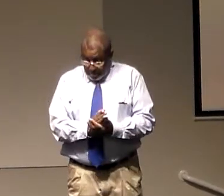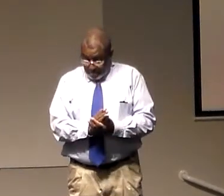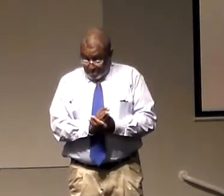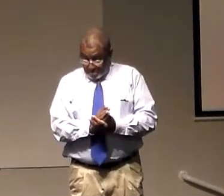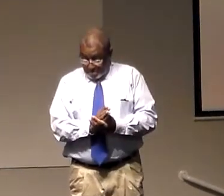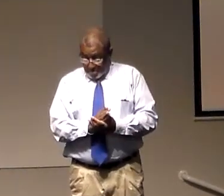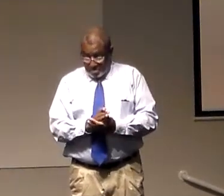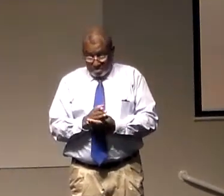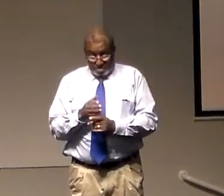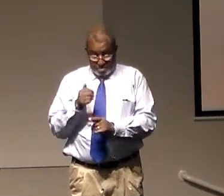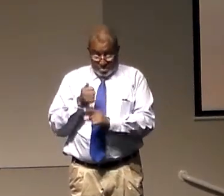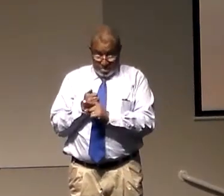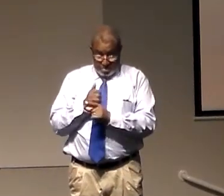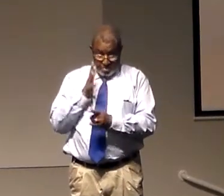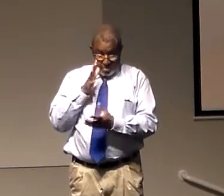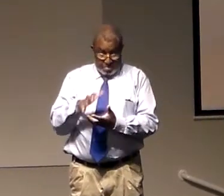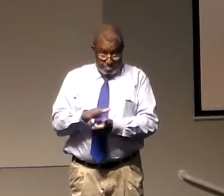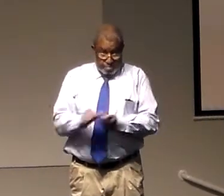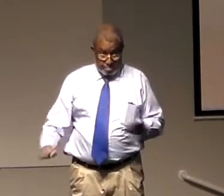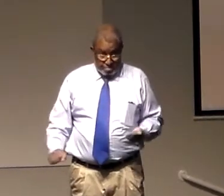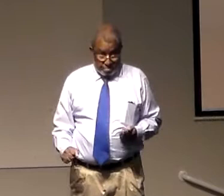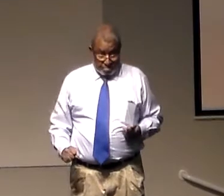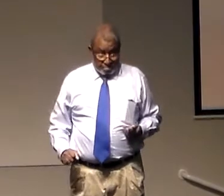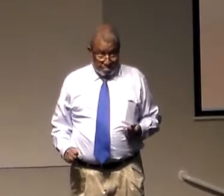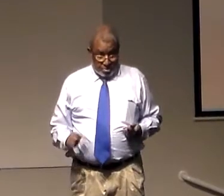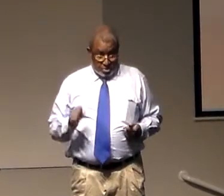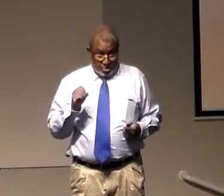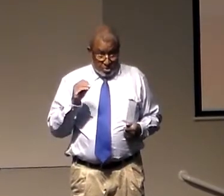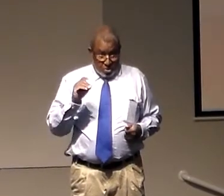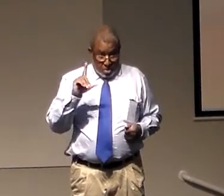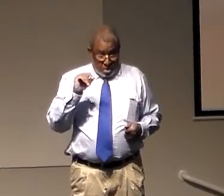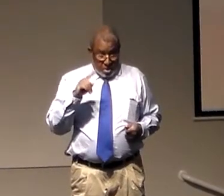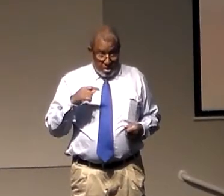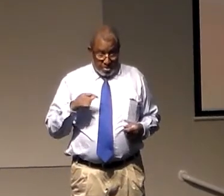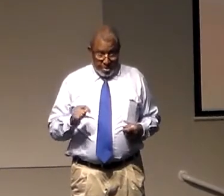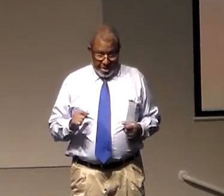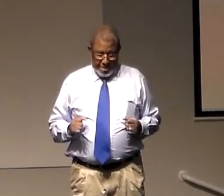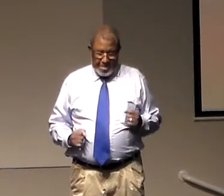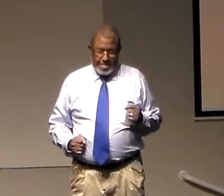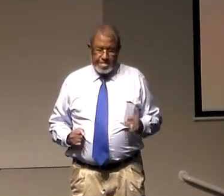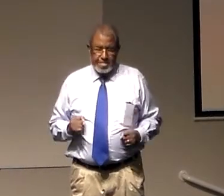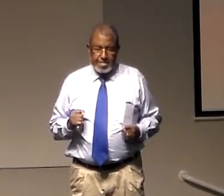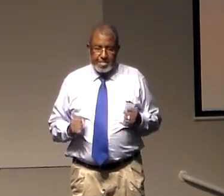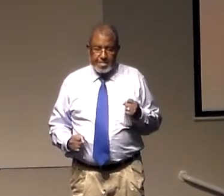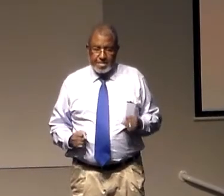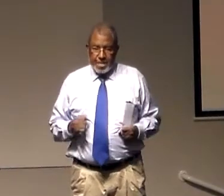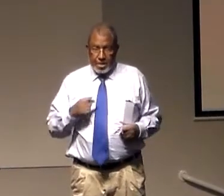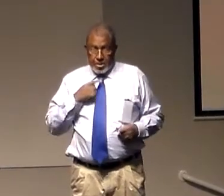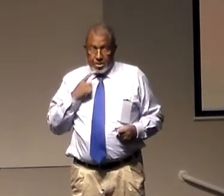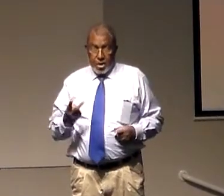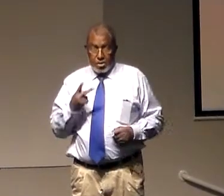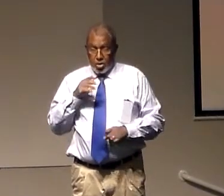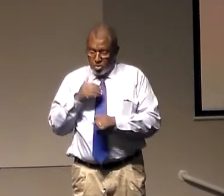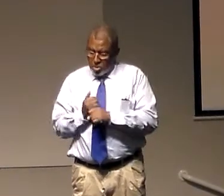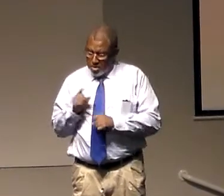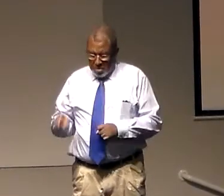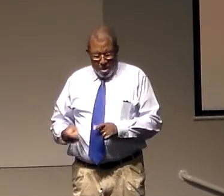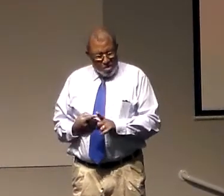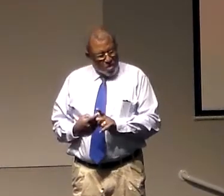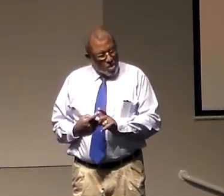destroyed. If you stop, you will be destroyed with the city. So he was running and